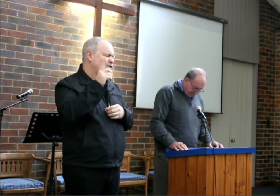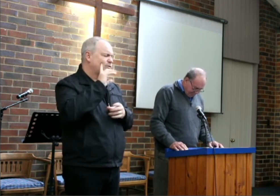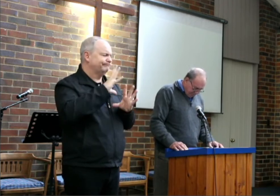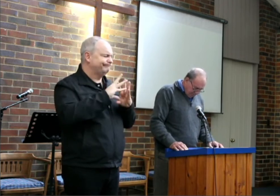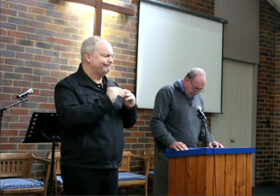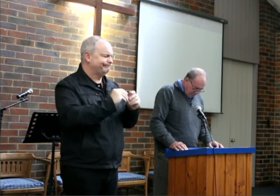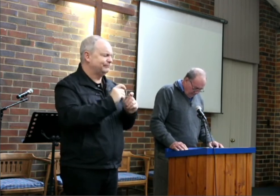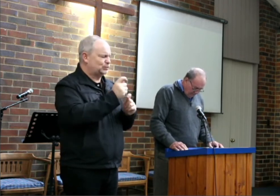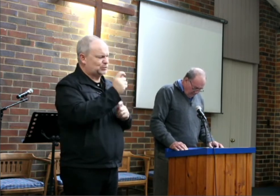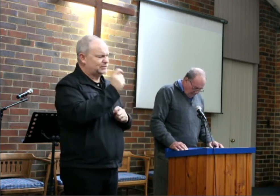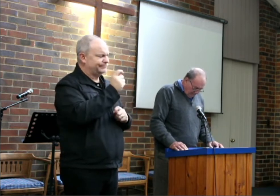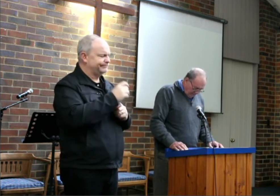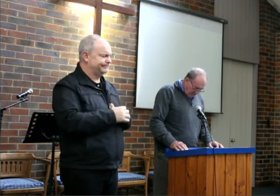that.